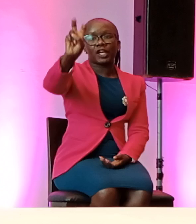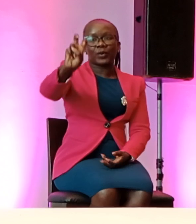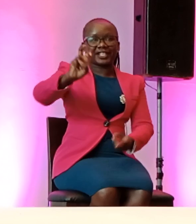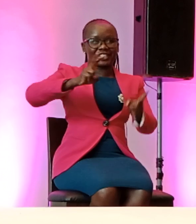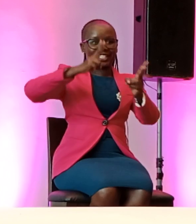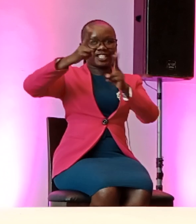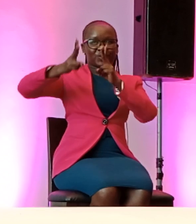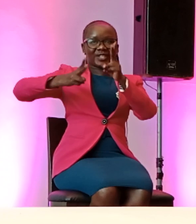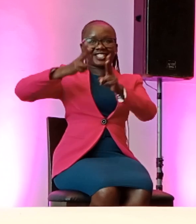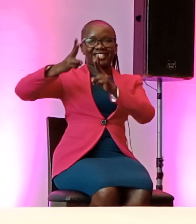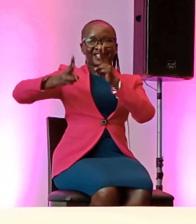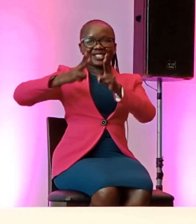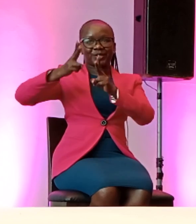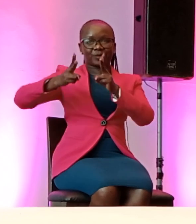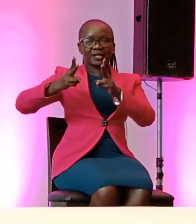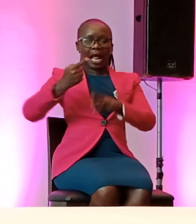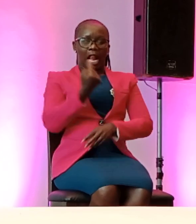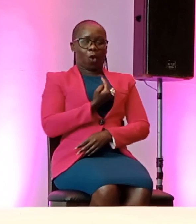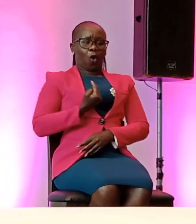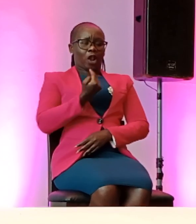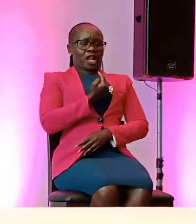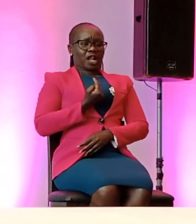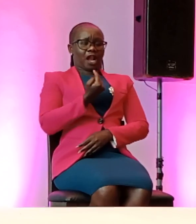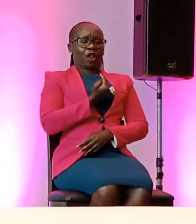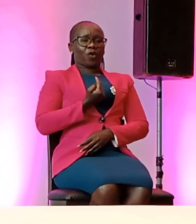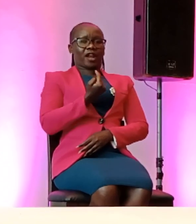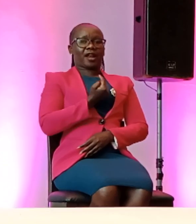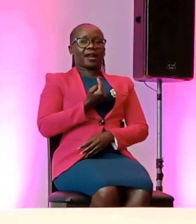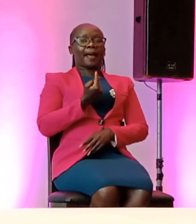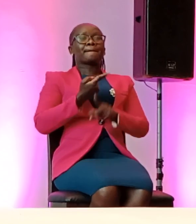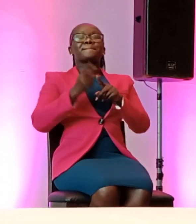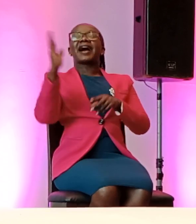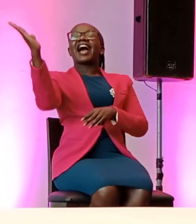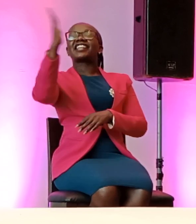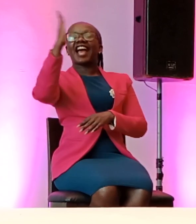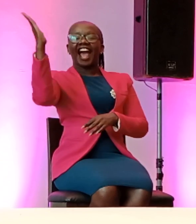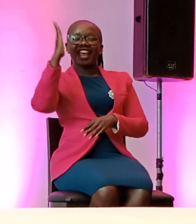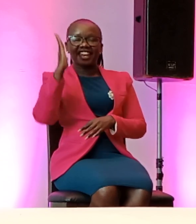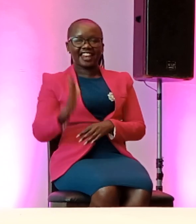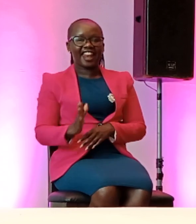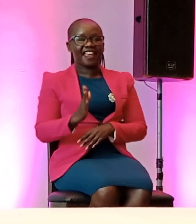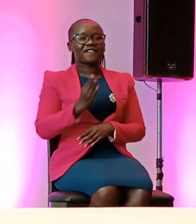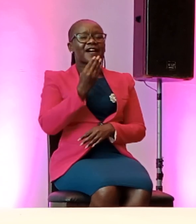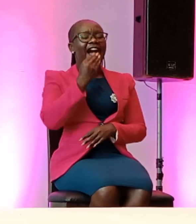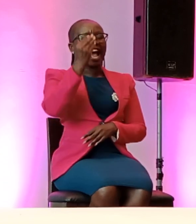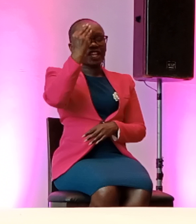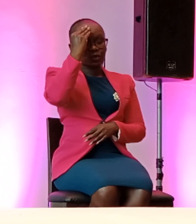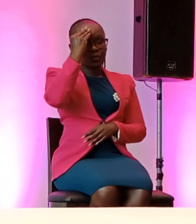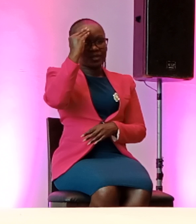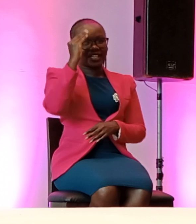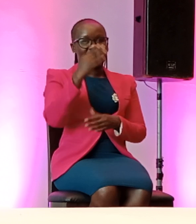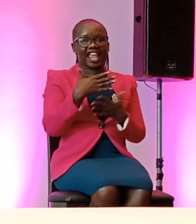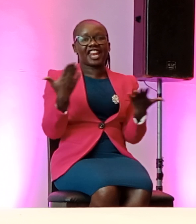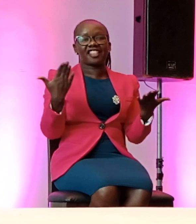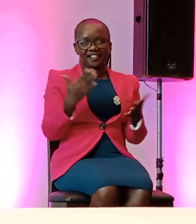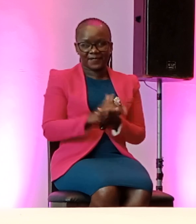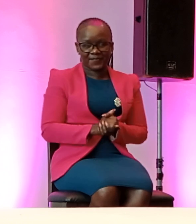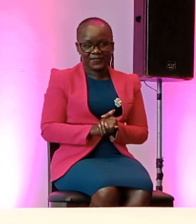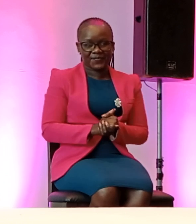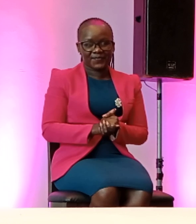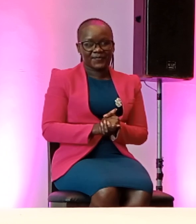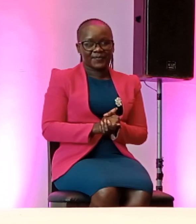2022, it was like I was running alone. But I never assumed anything.